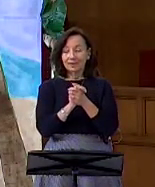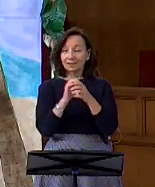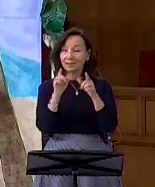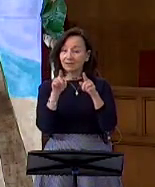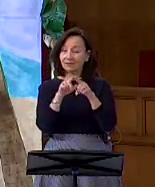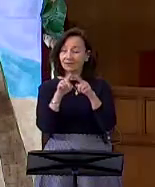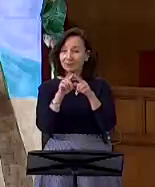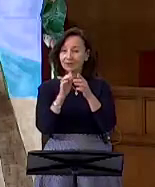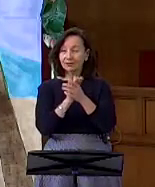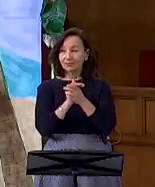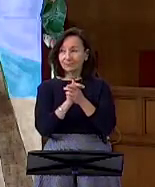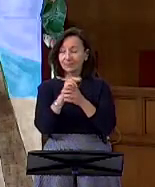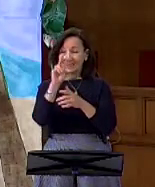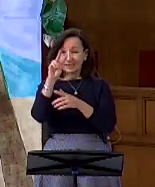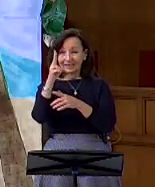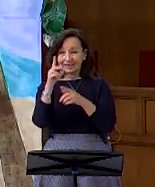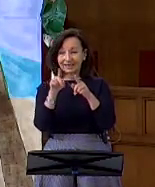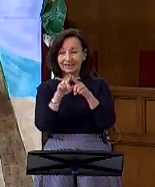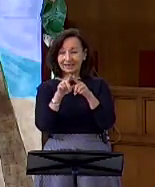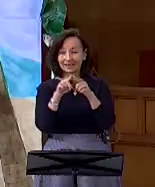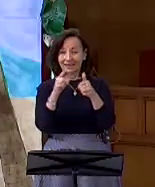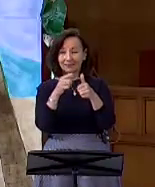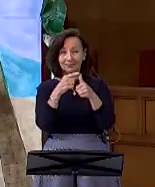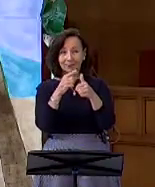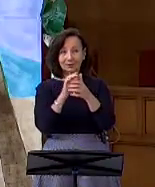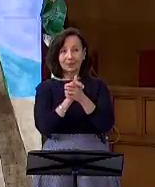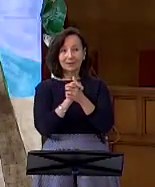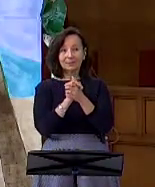us Jesus is, and the second is like the first.